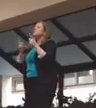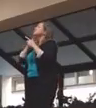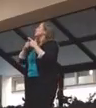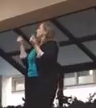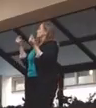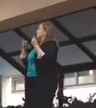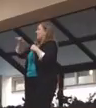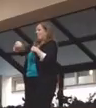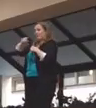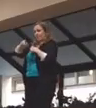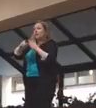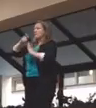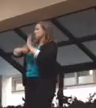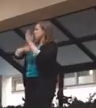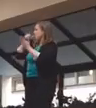of the agenda.